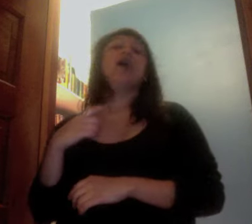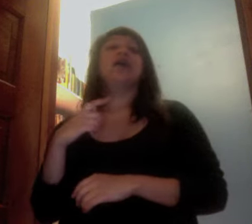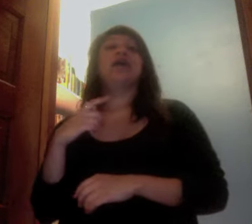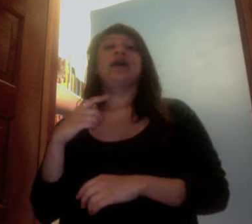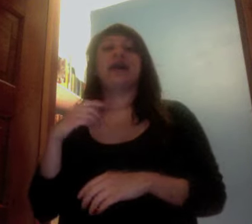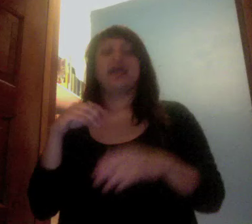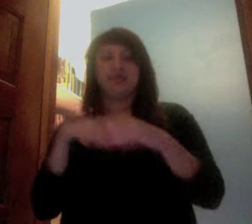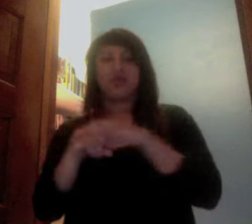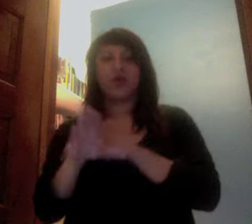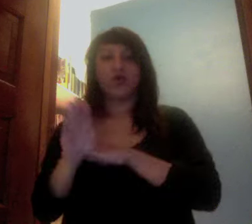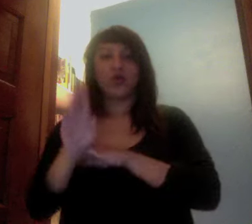I had